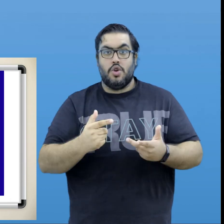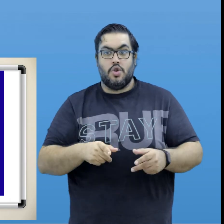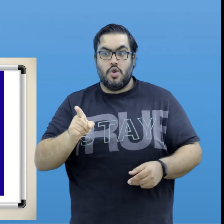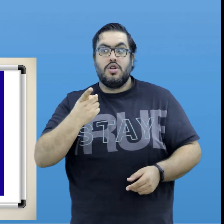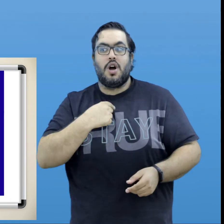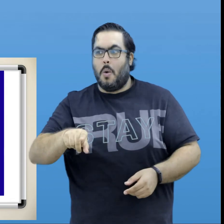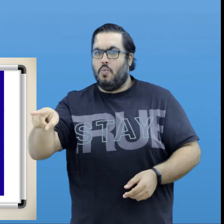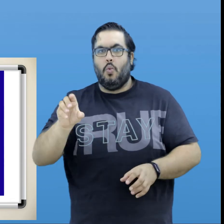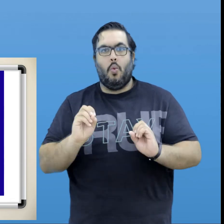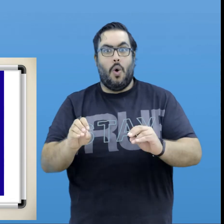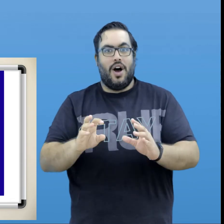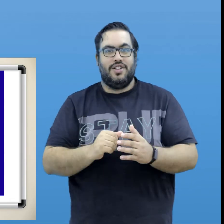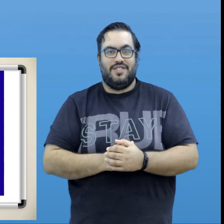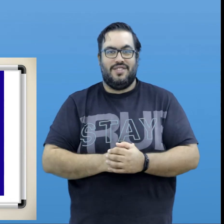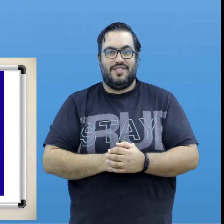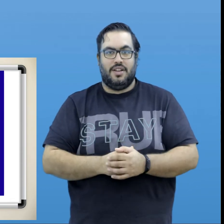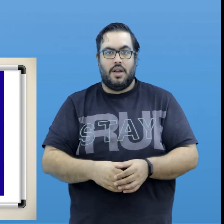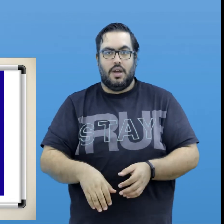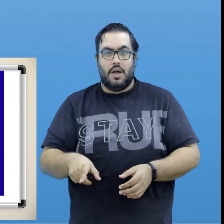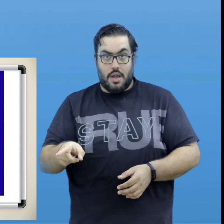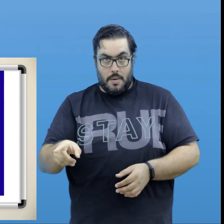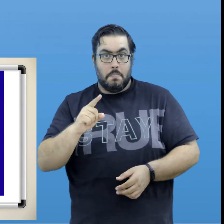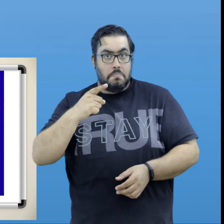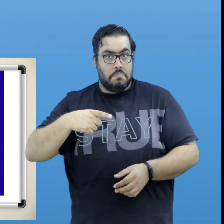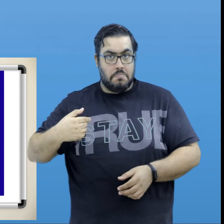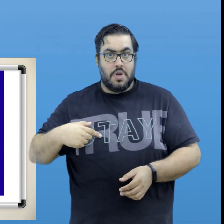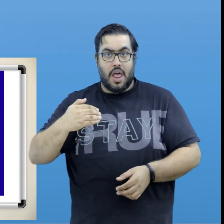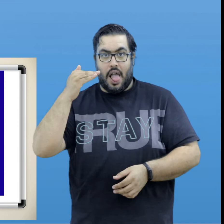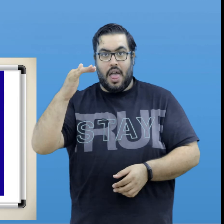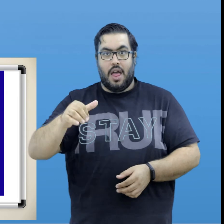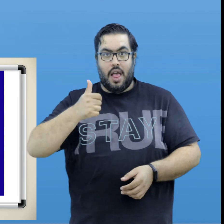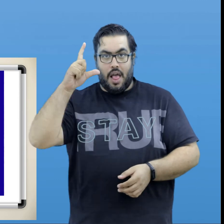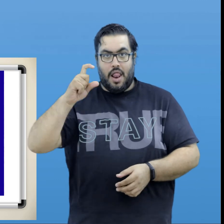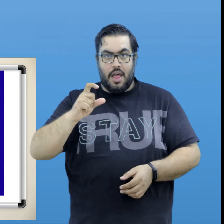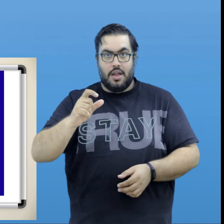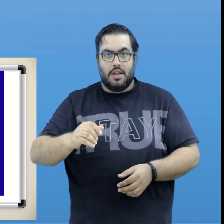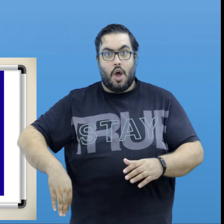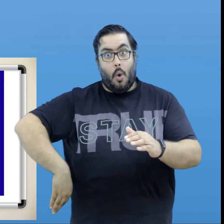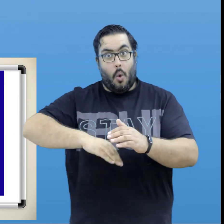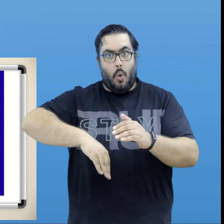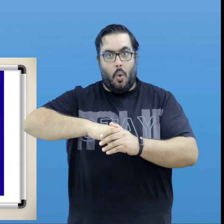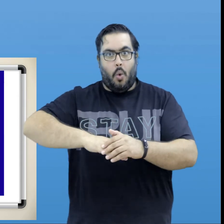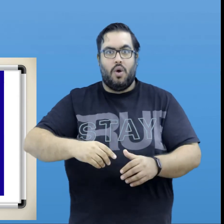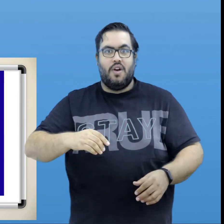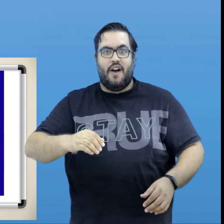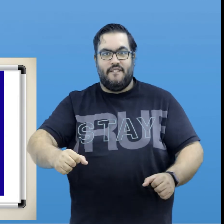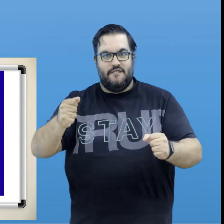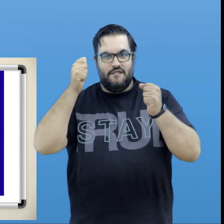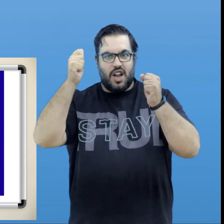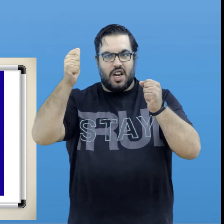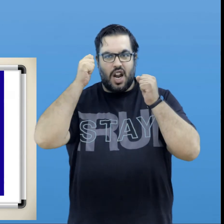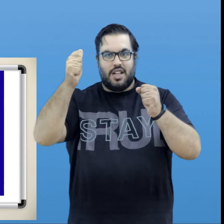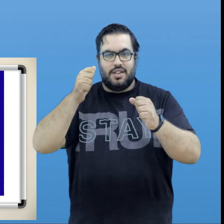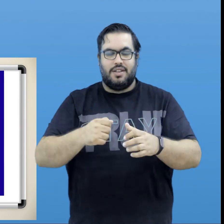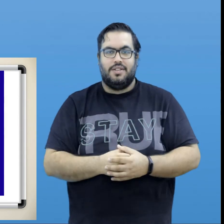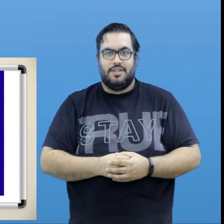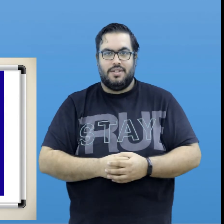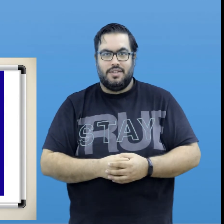much. For example, Khalid is a football fanatic. This